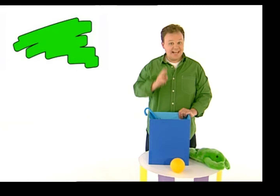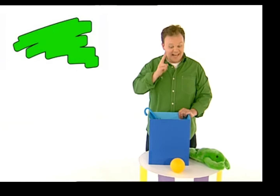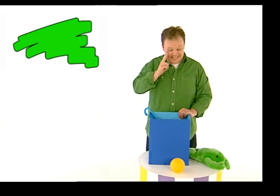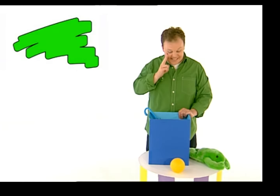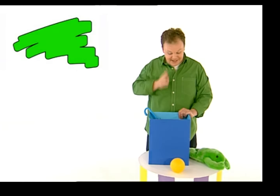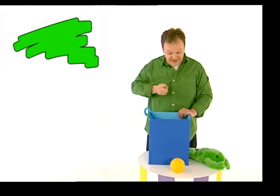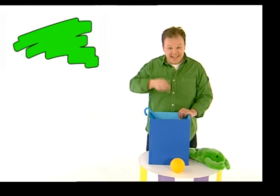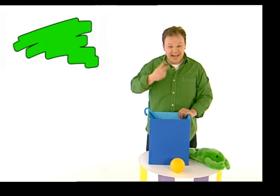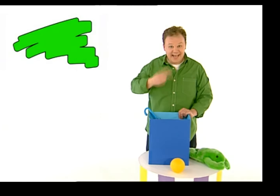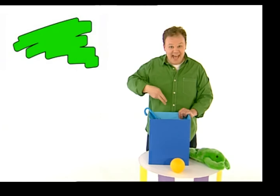Let's look again.